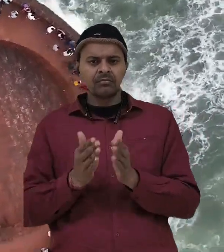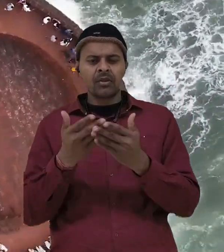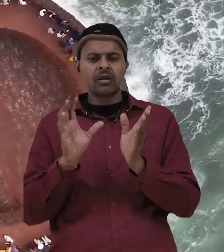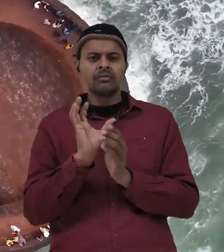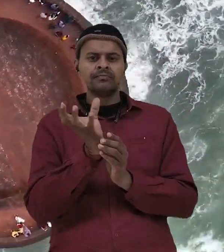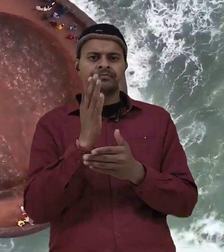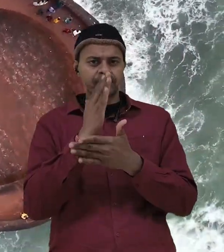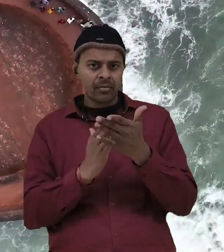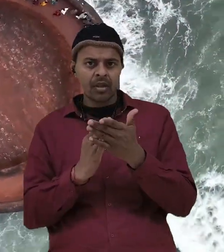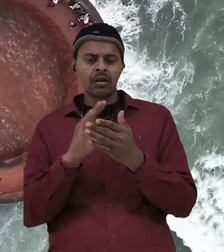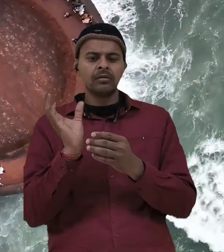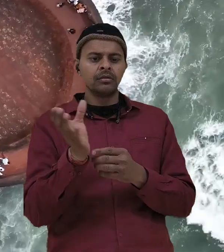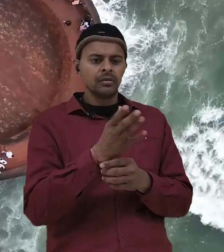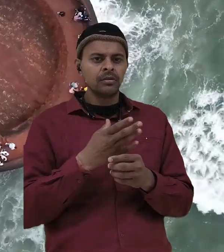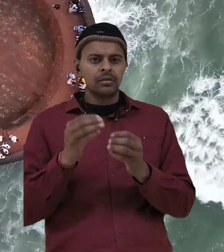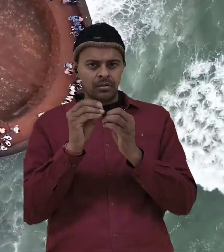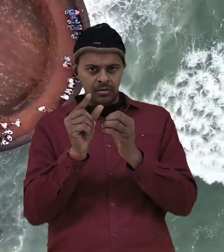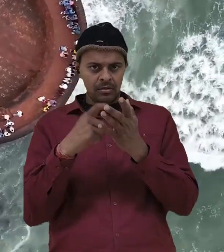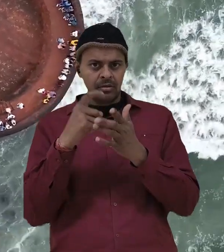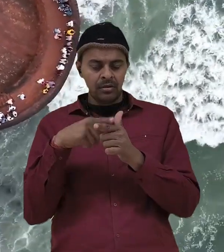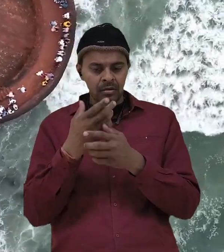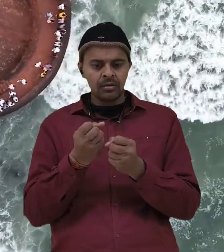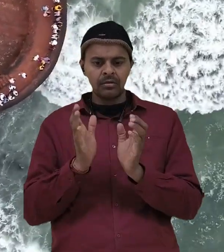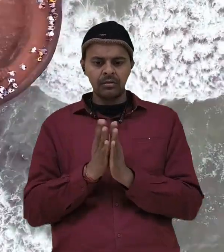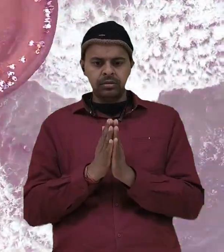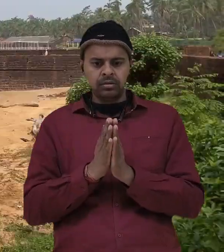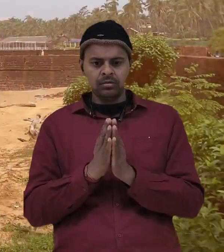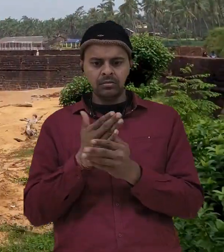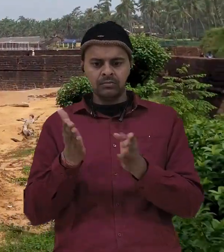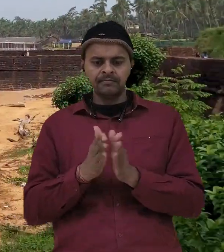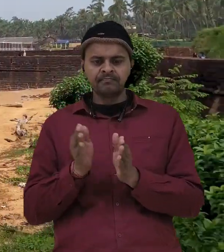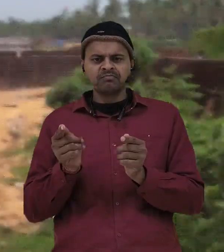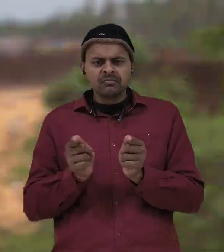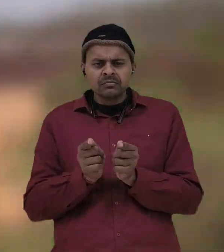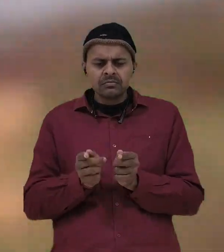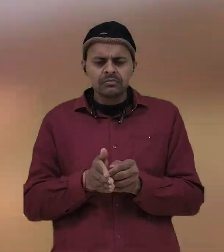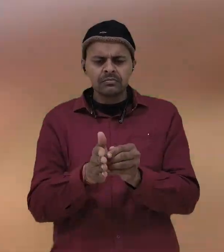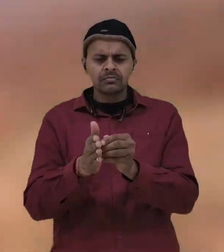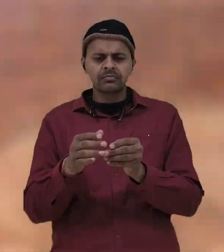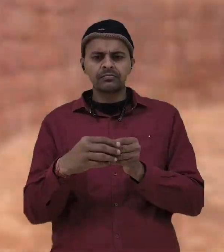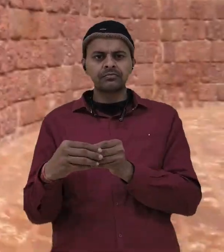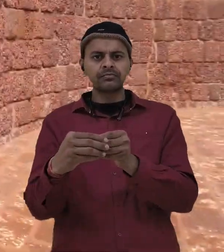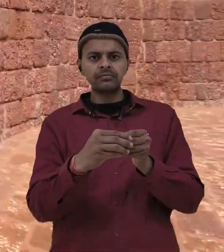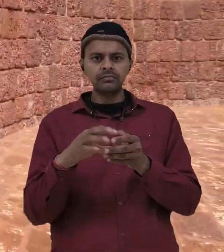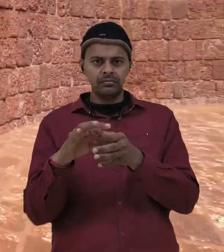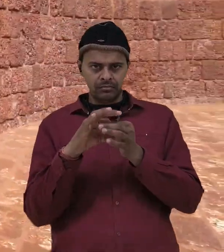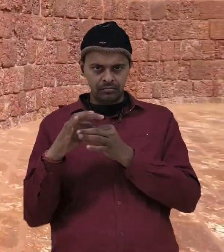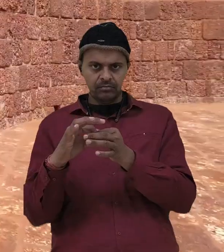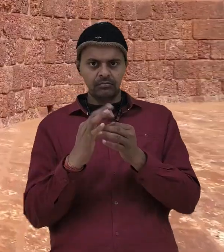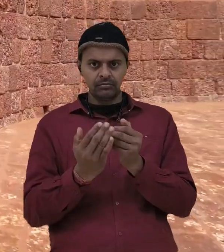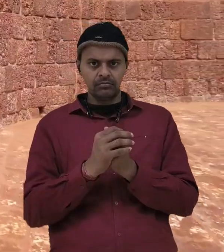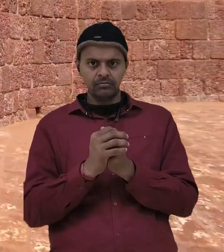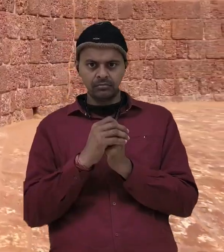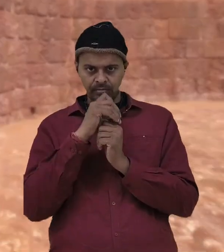likely built in 1635 in a circular shape and joined to land by a short causeway.